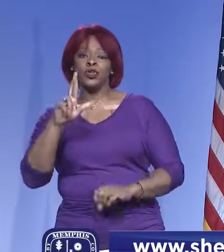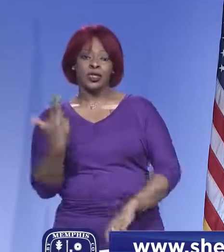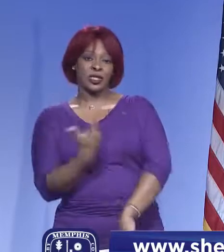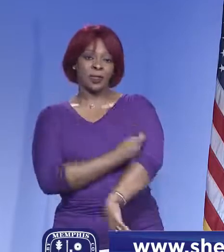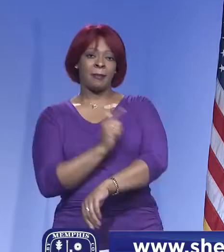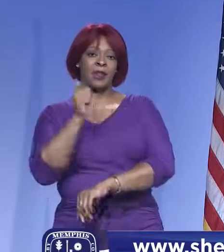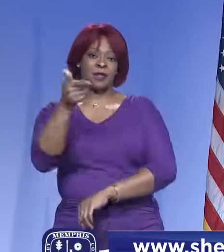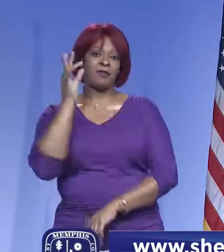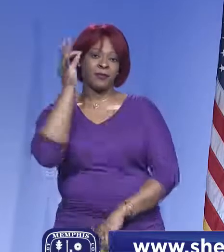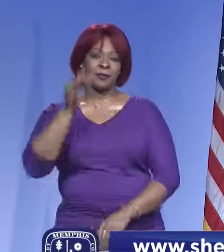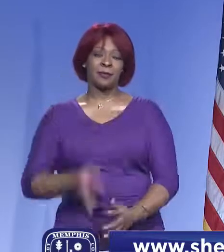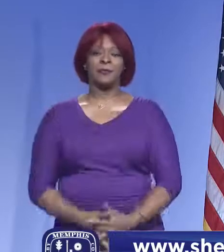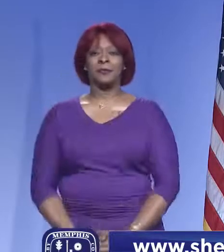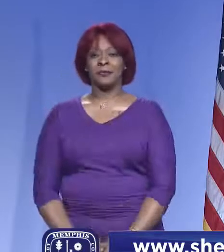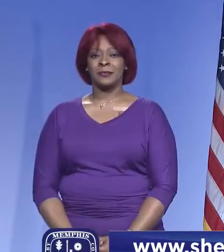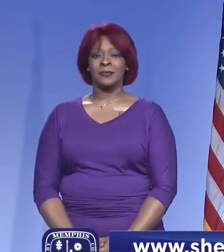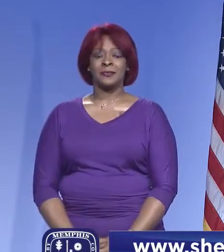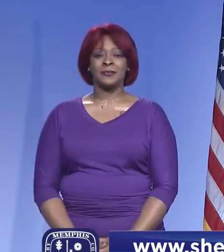future.